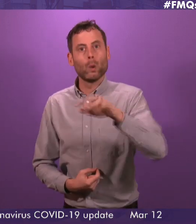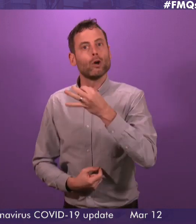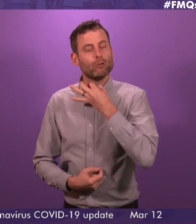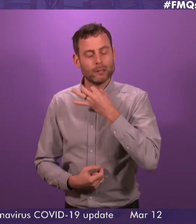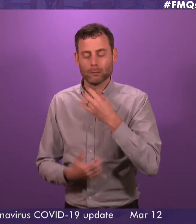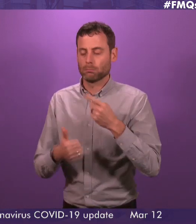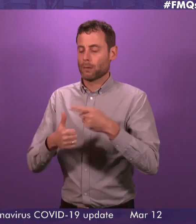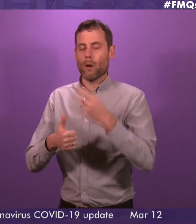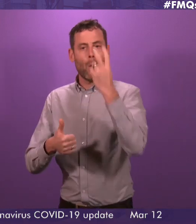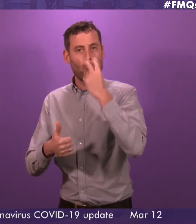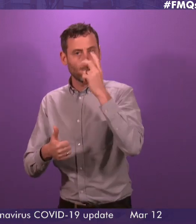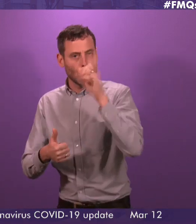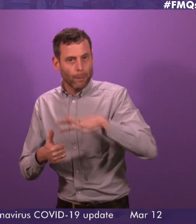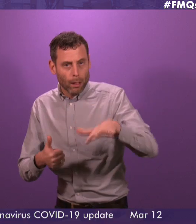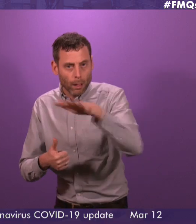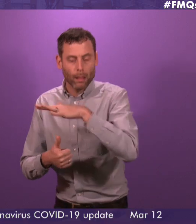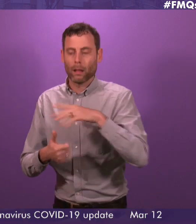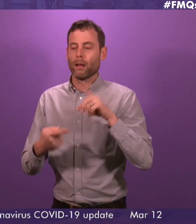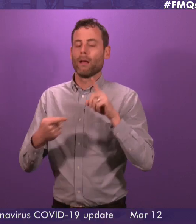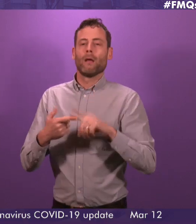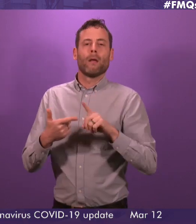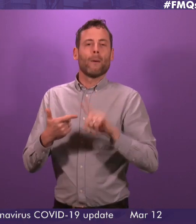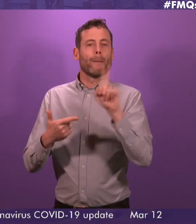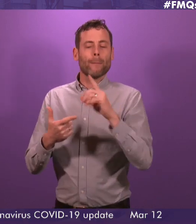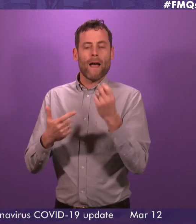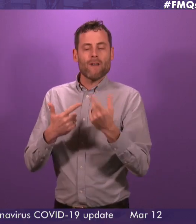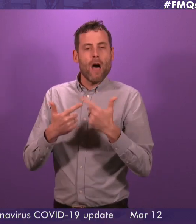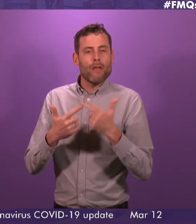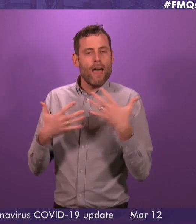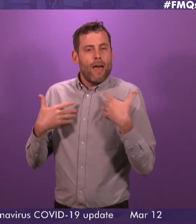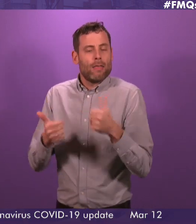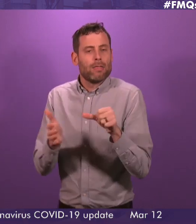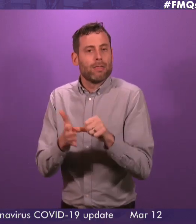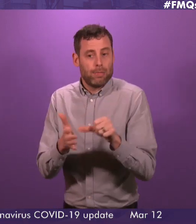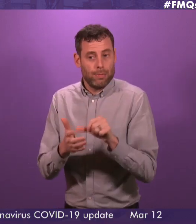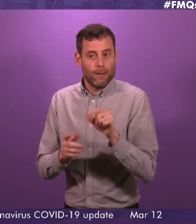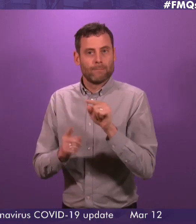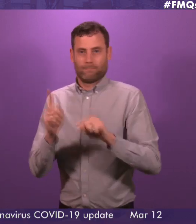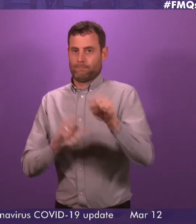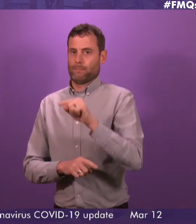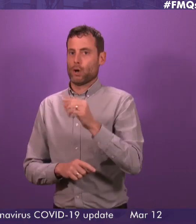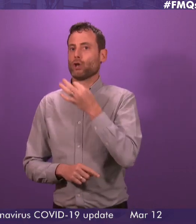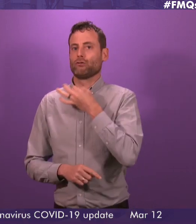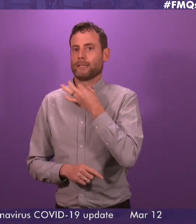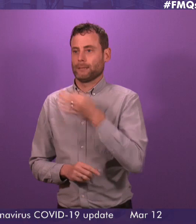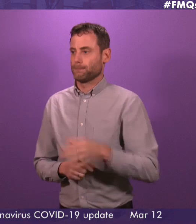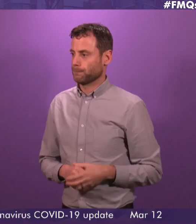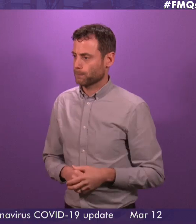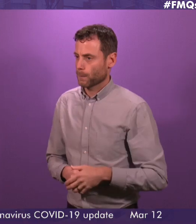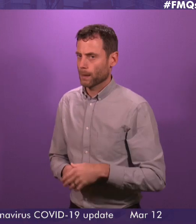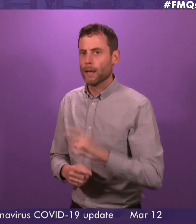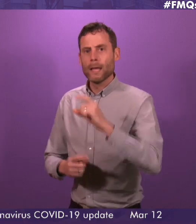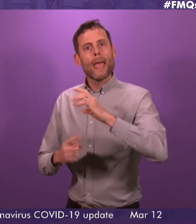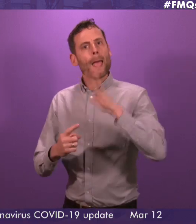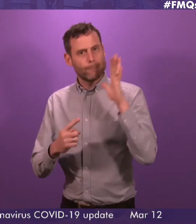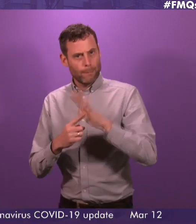our elderly population and those with particular underlying health conditions. It is important to understand, and for me